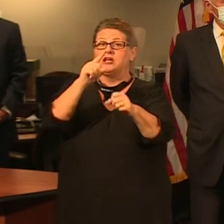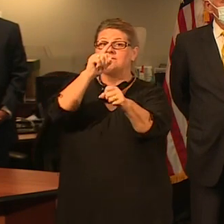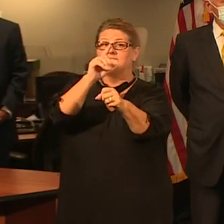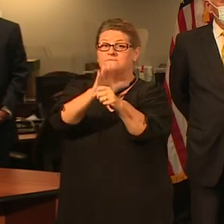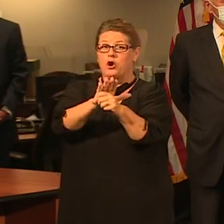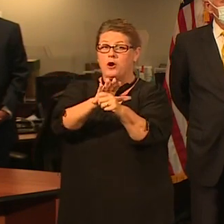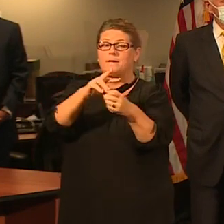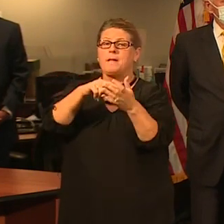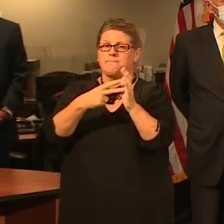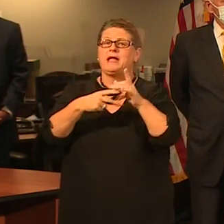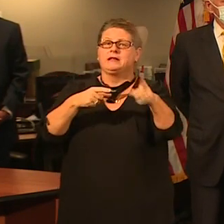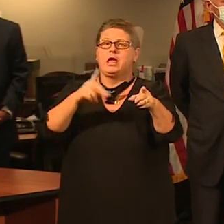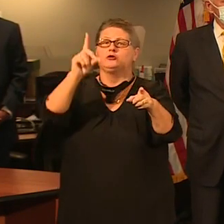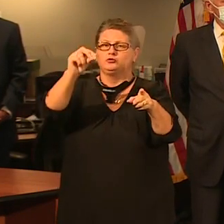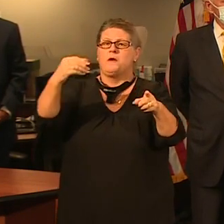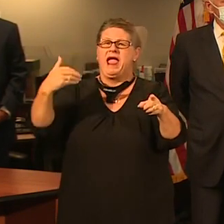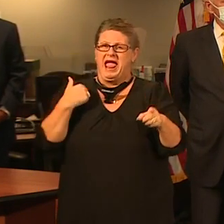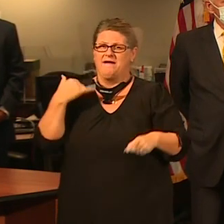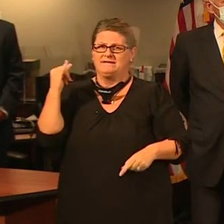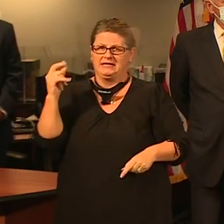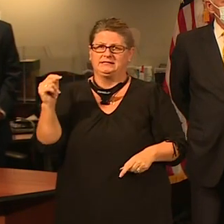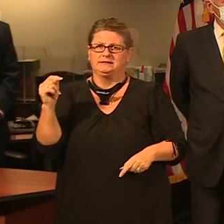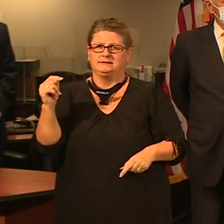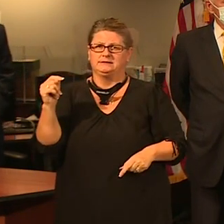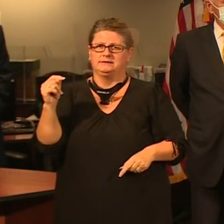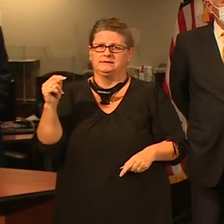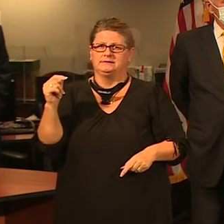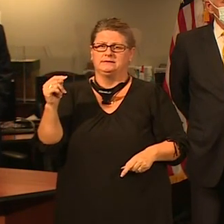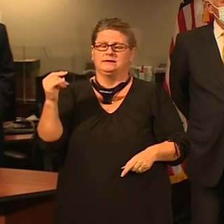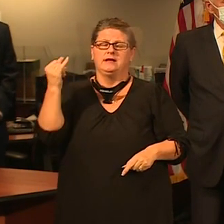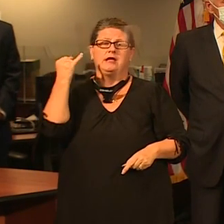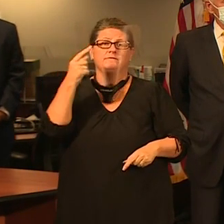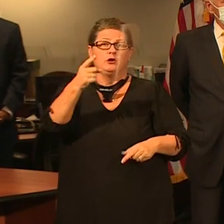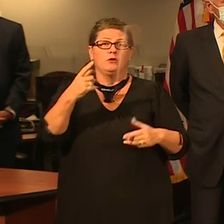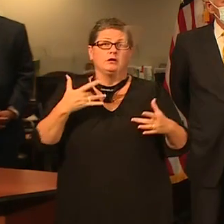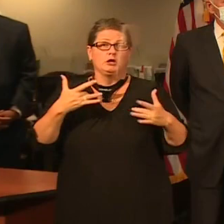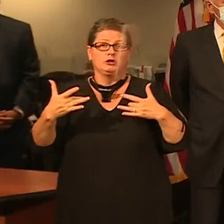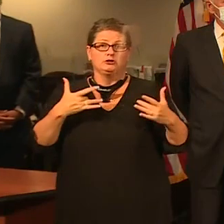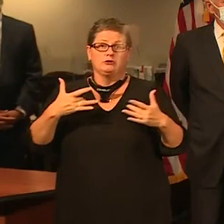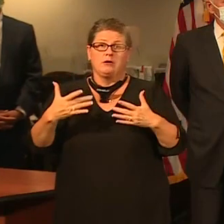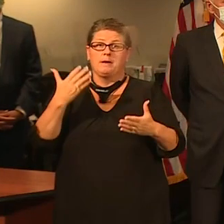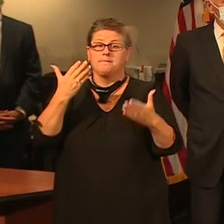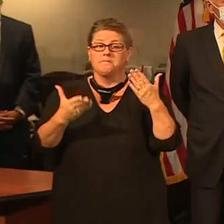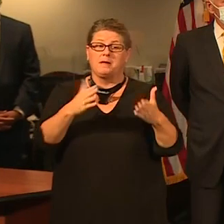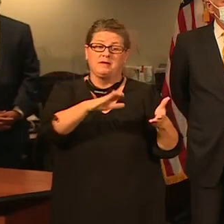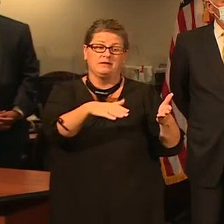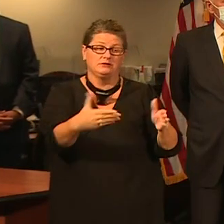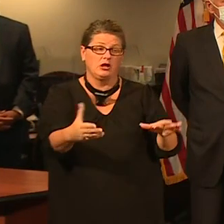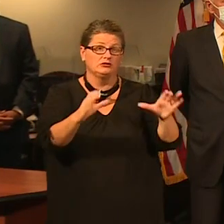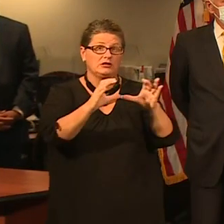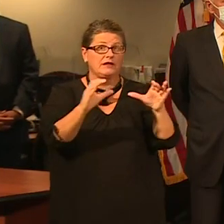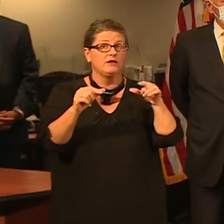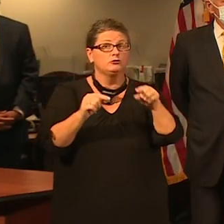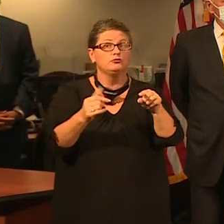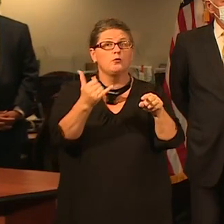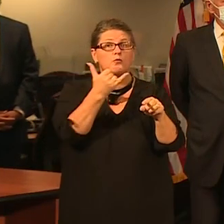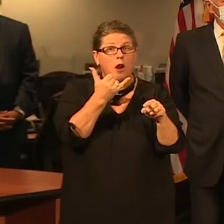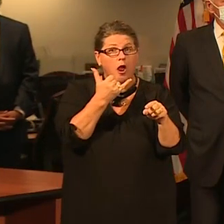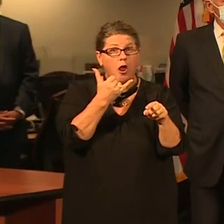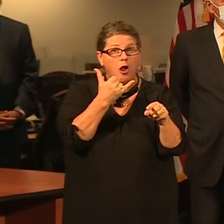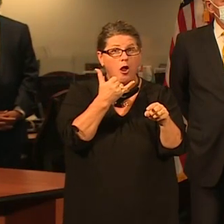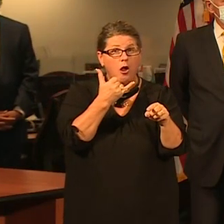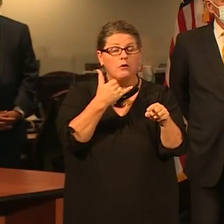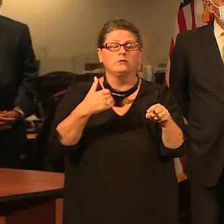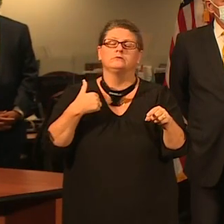positive. If someone is concerned that maybe the death certificate is incorrect, I